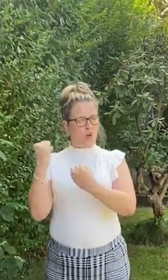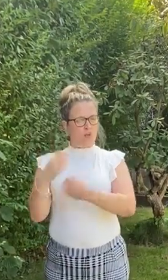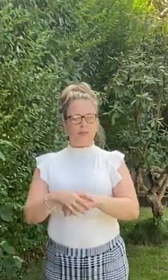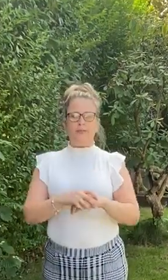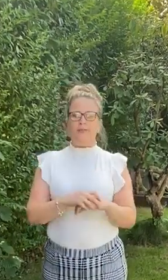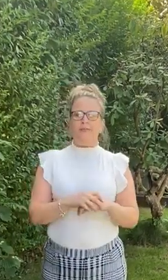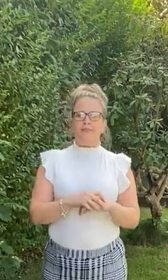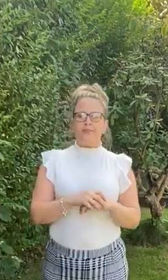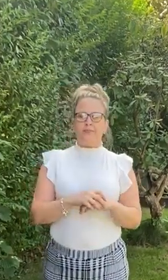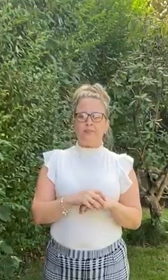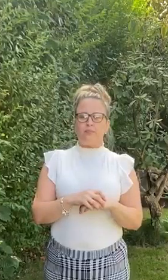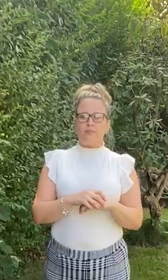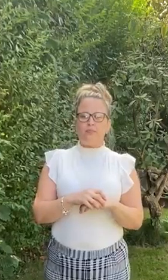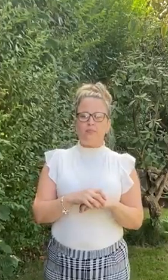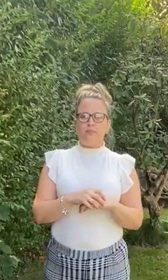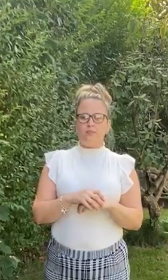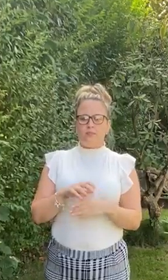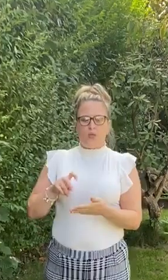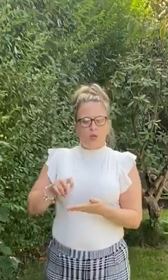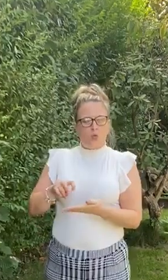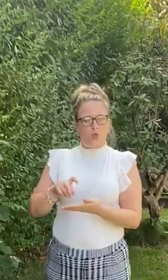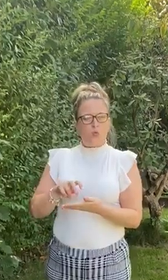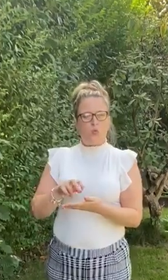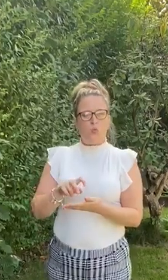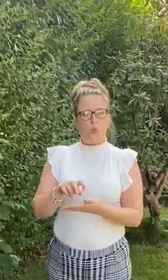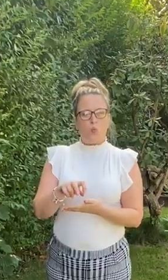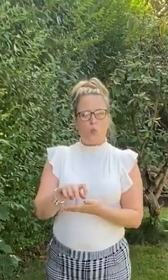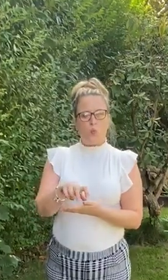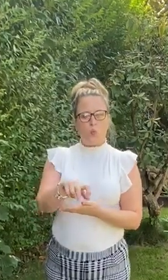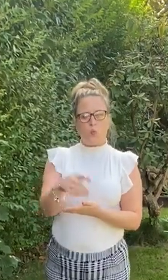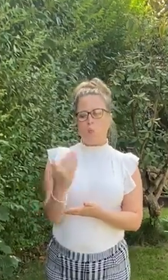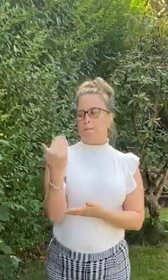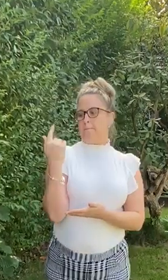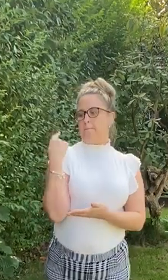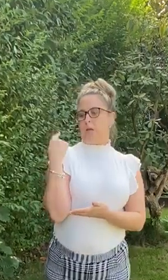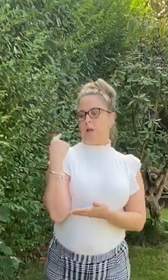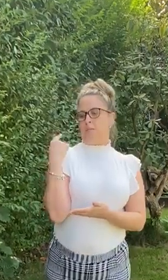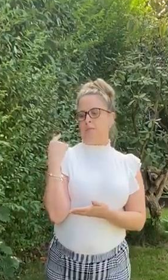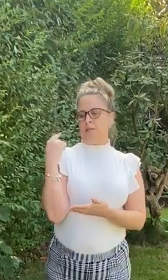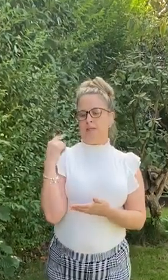Just walk behind me and soon you'll see. Everyone is afraid of me.